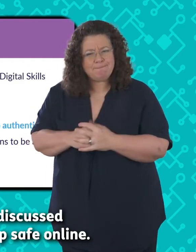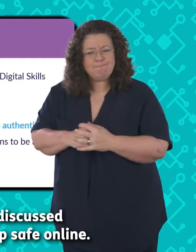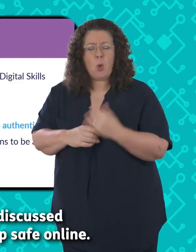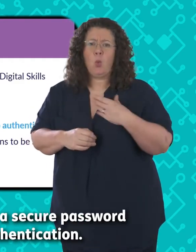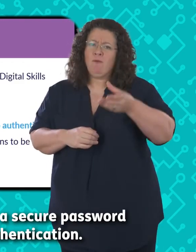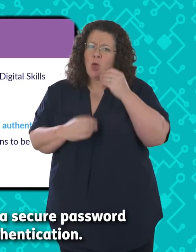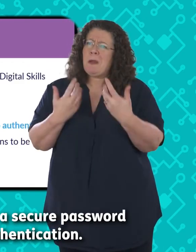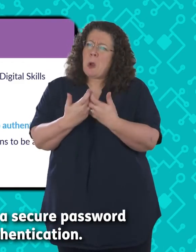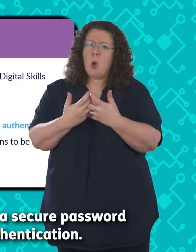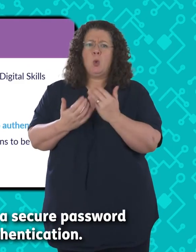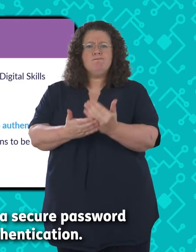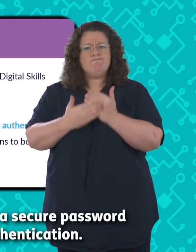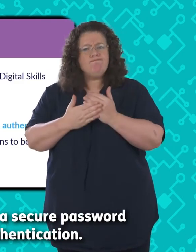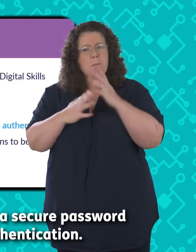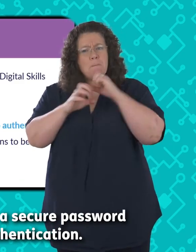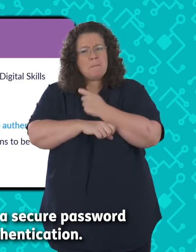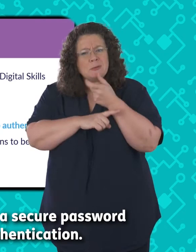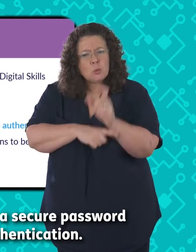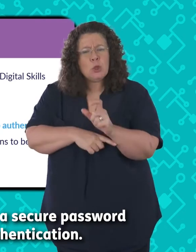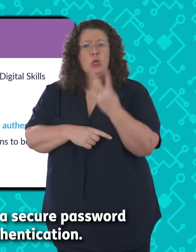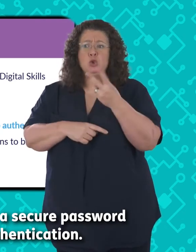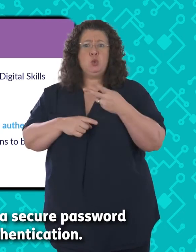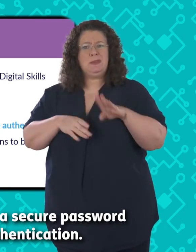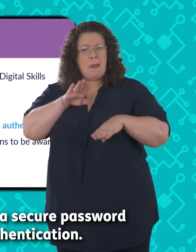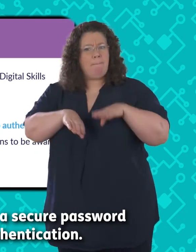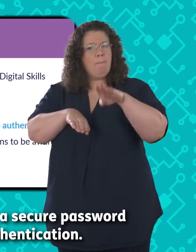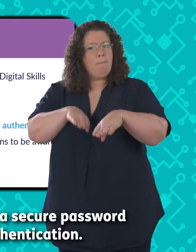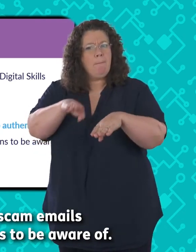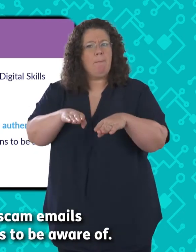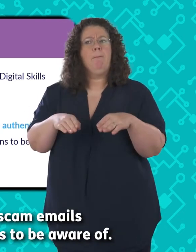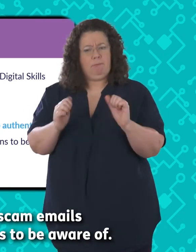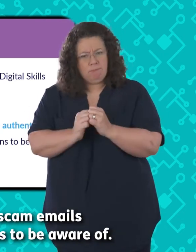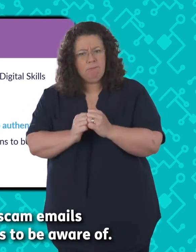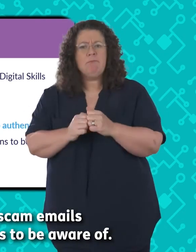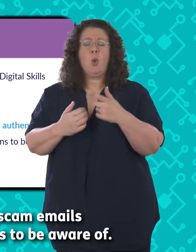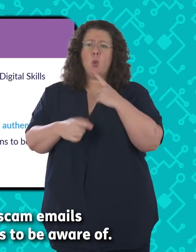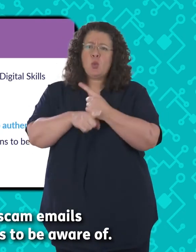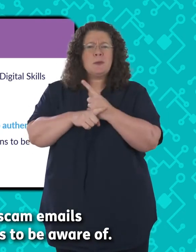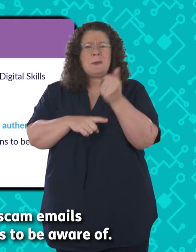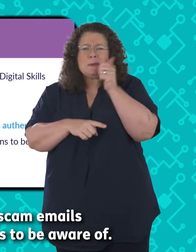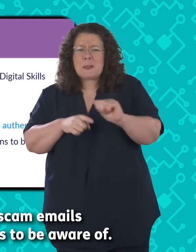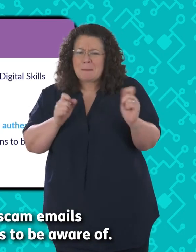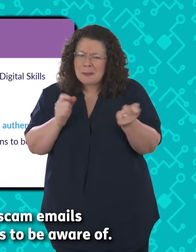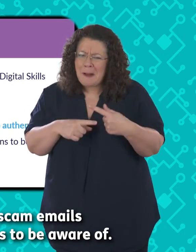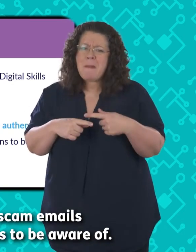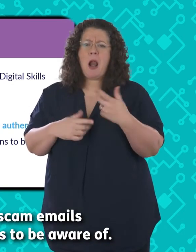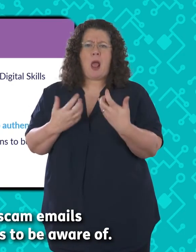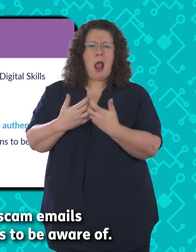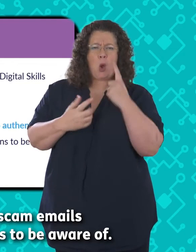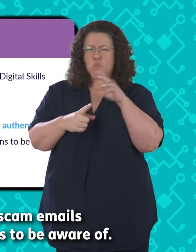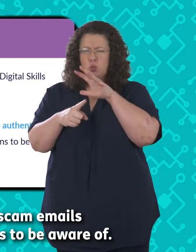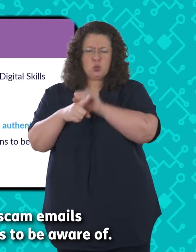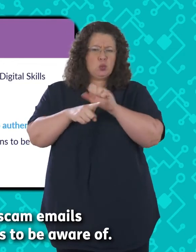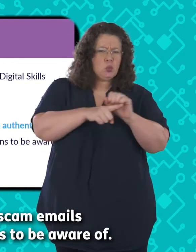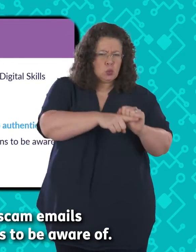online. We have learned about a secure password and two-step authentication. We've discussed scam emails and the warning signs to be